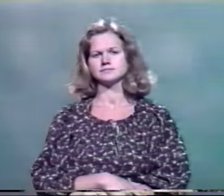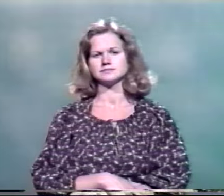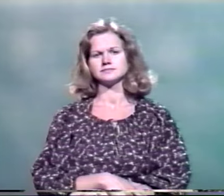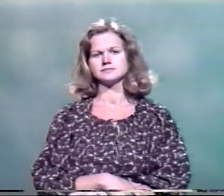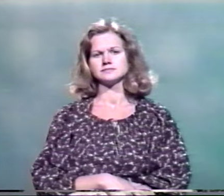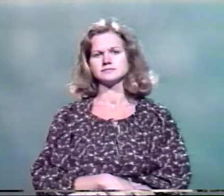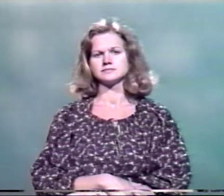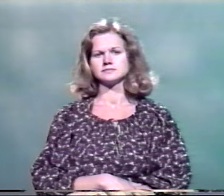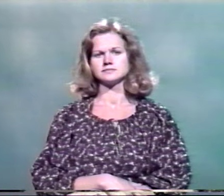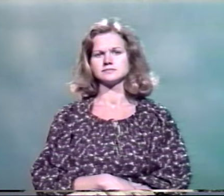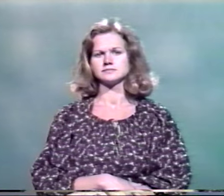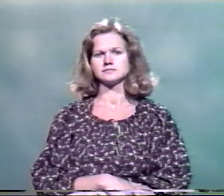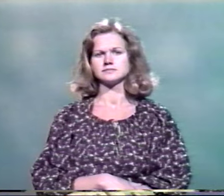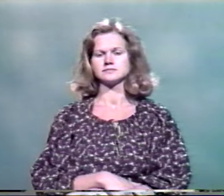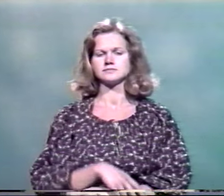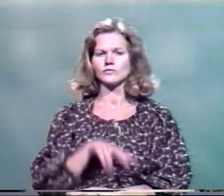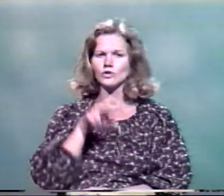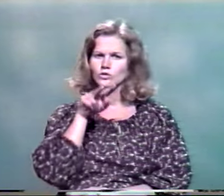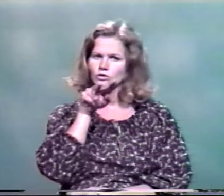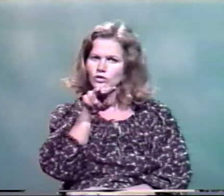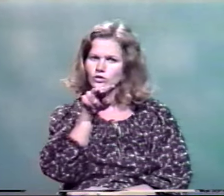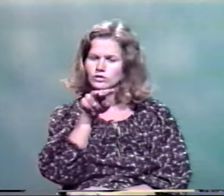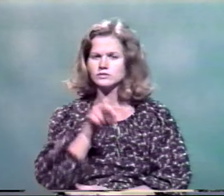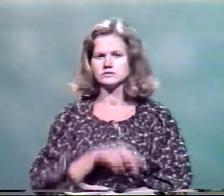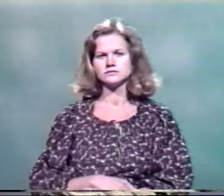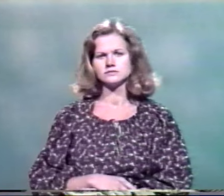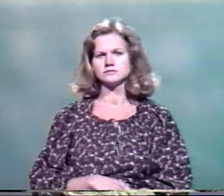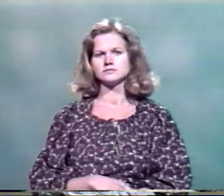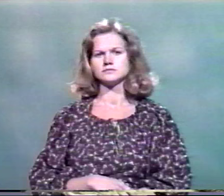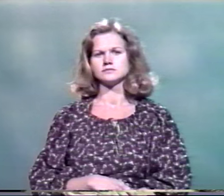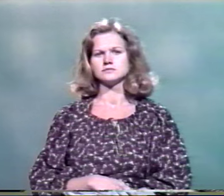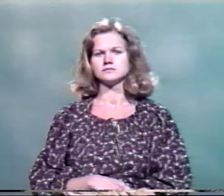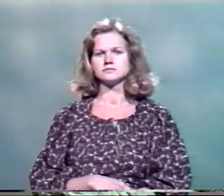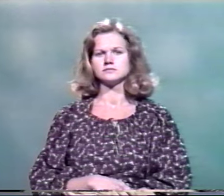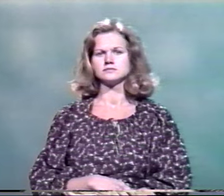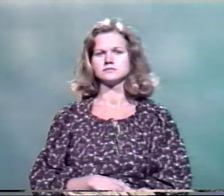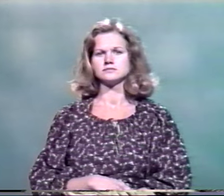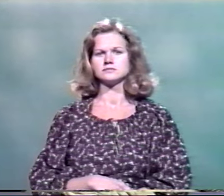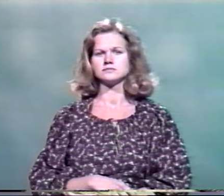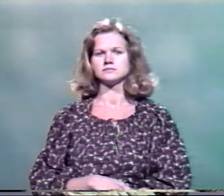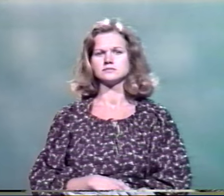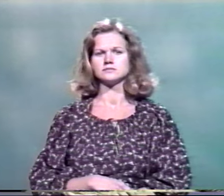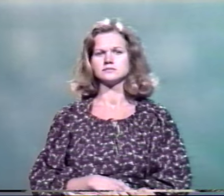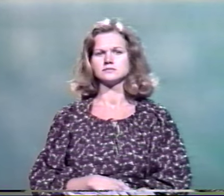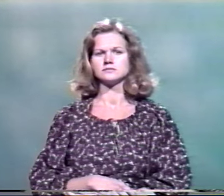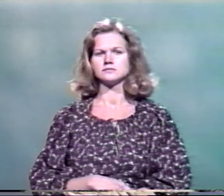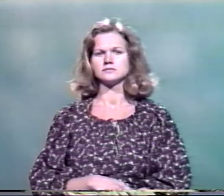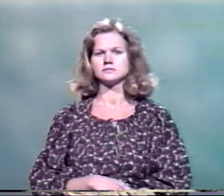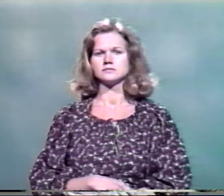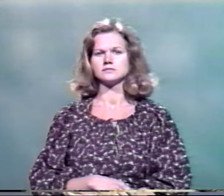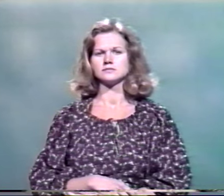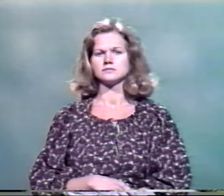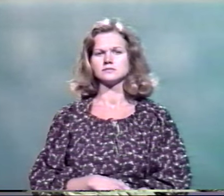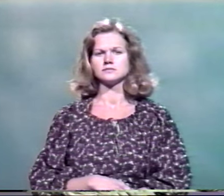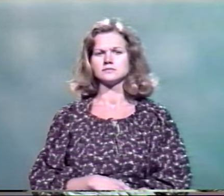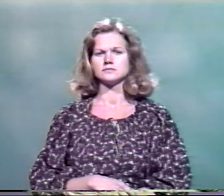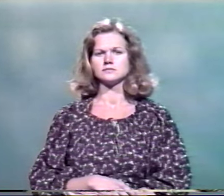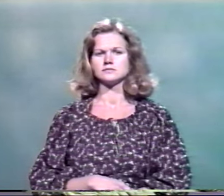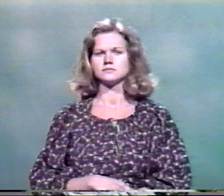This is the basic form of the sign look. There is a form of this sign that means to look at something intently. Notice that the fingers are